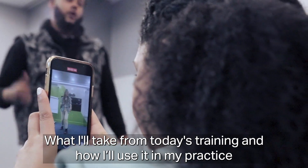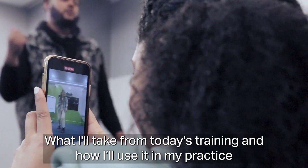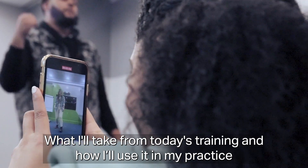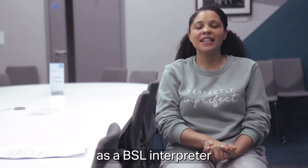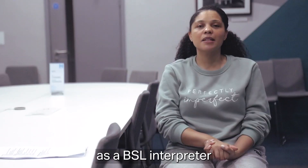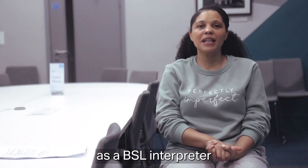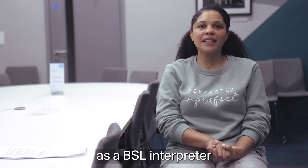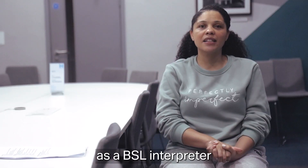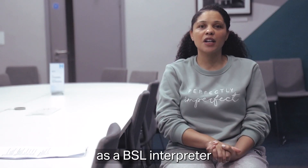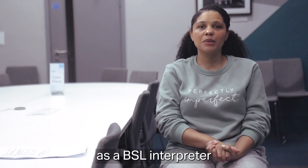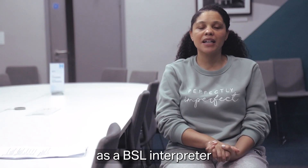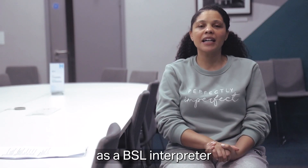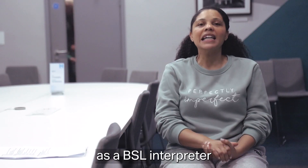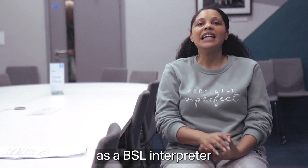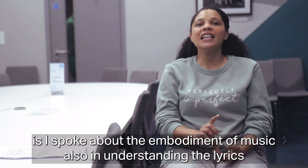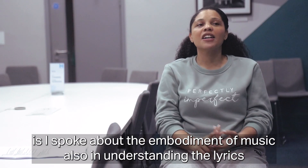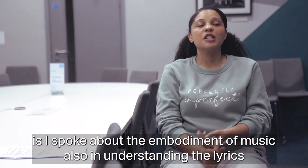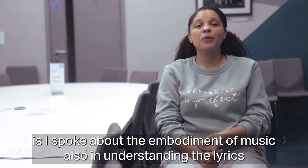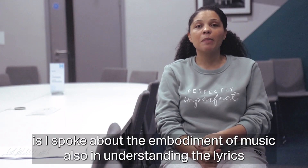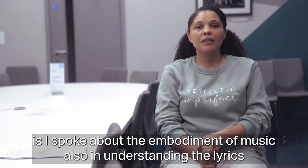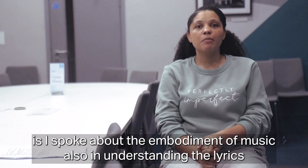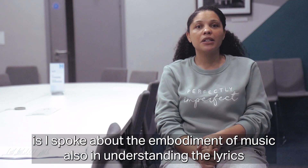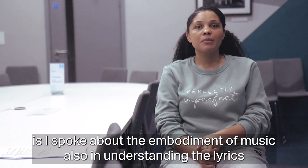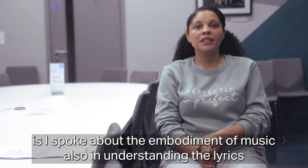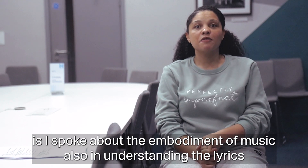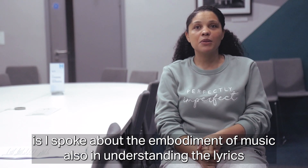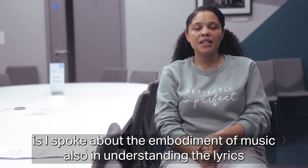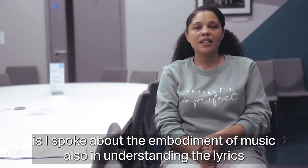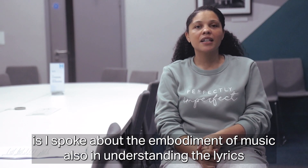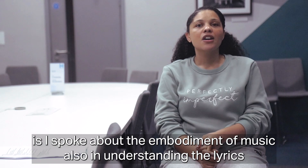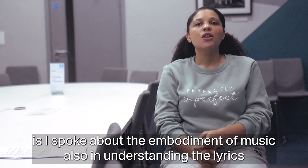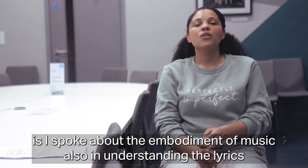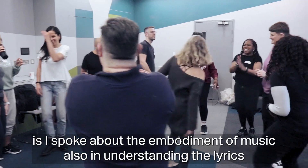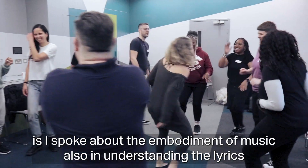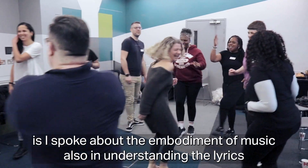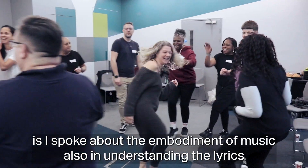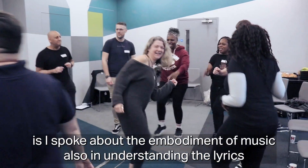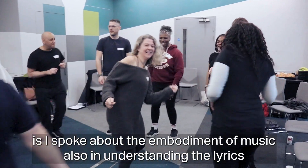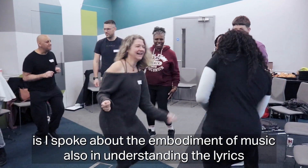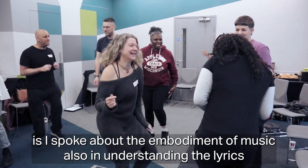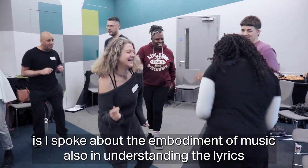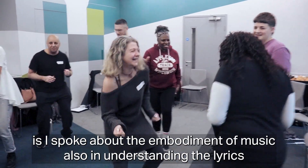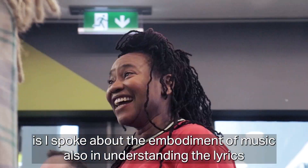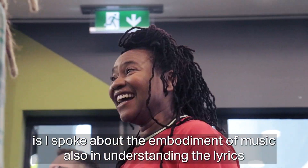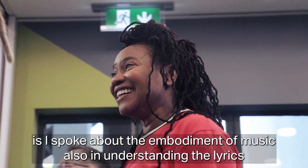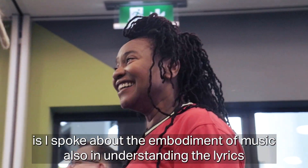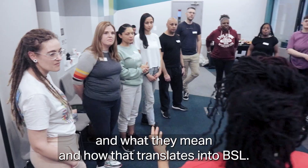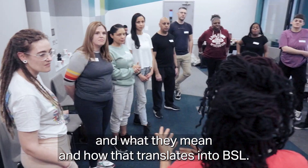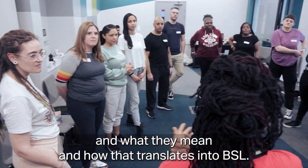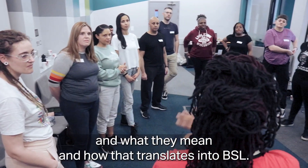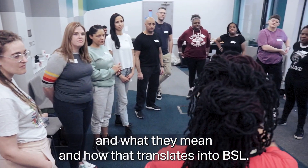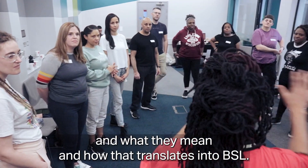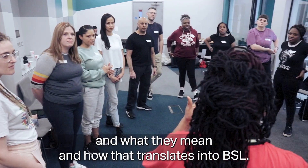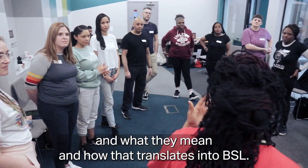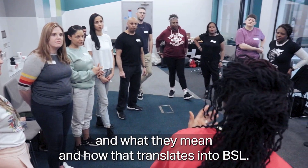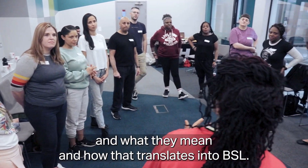in my practice as a BSL interpreter is, like I spoke about, the embodiment of music, also understanding the lyrics and what they